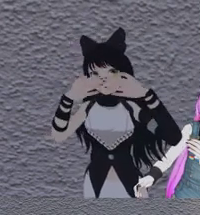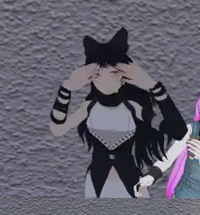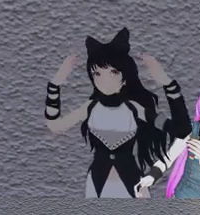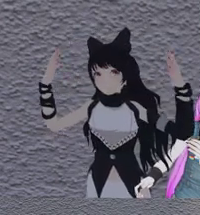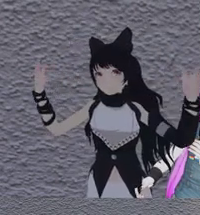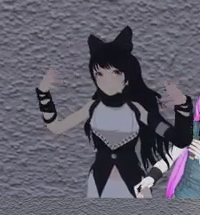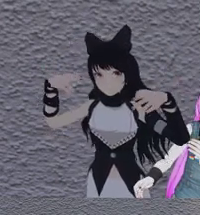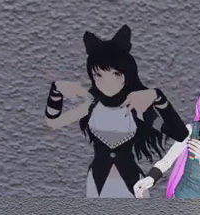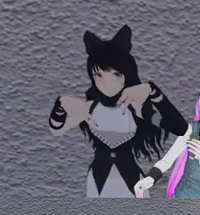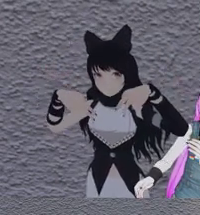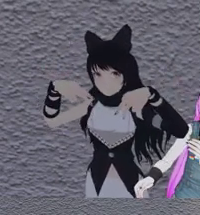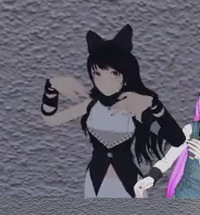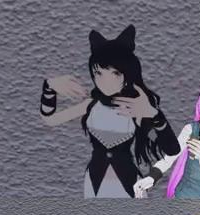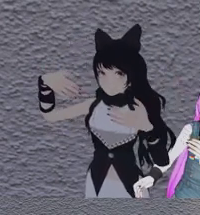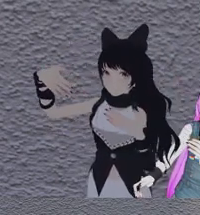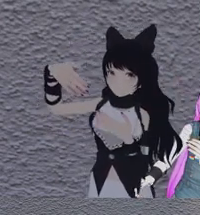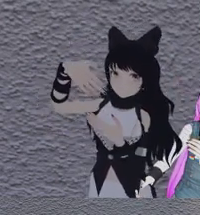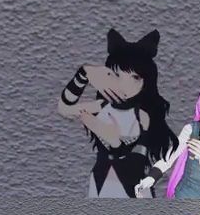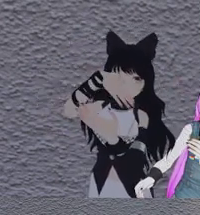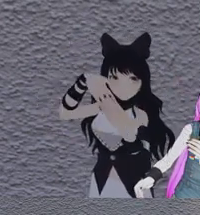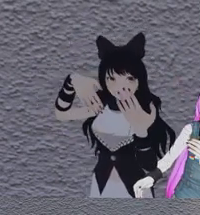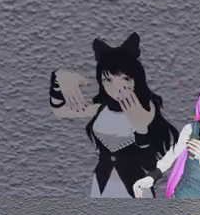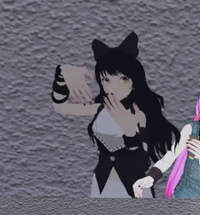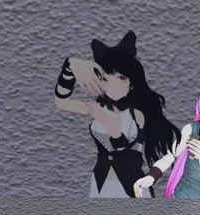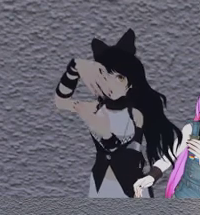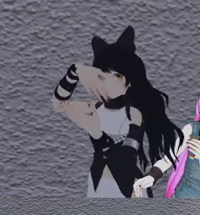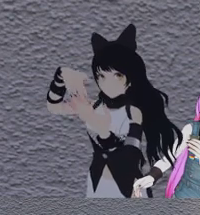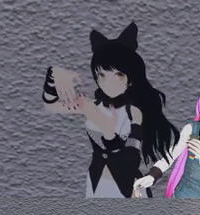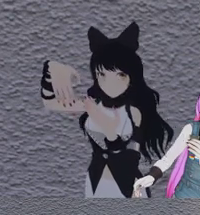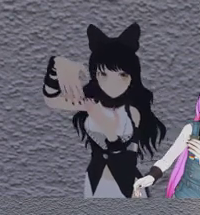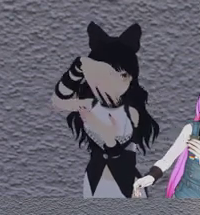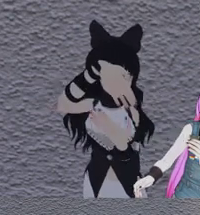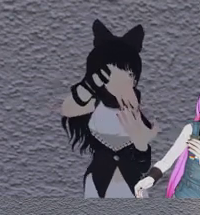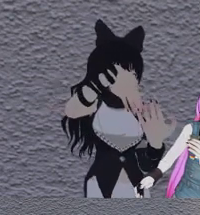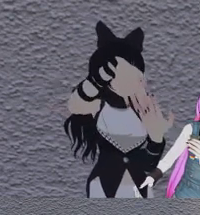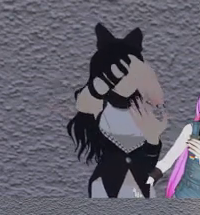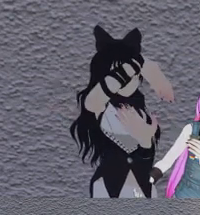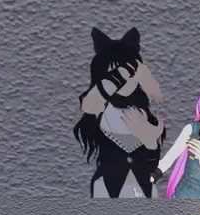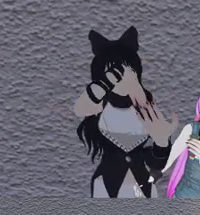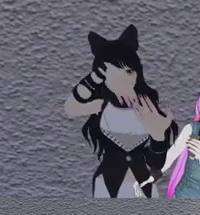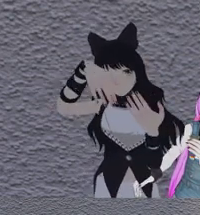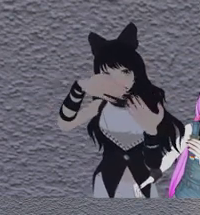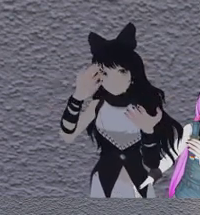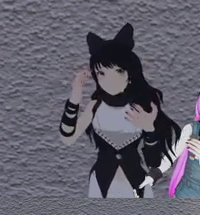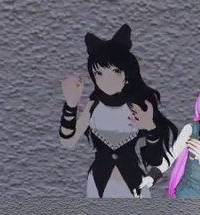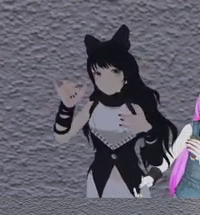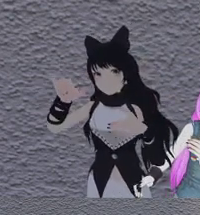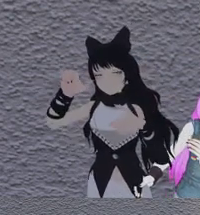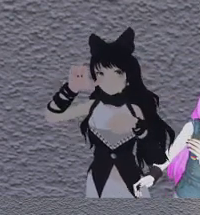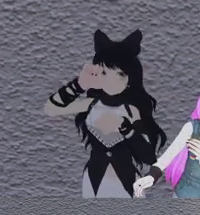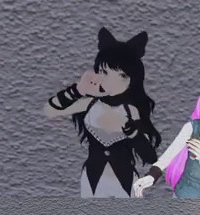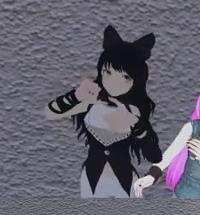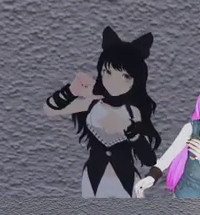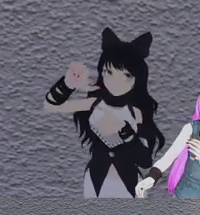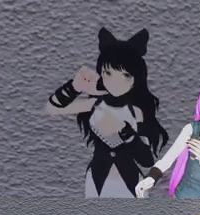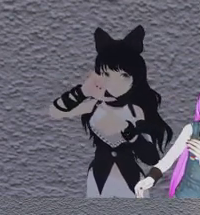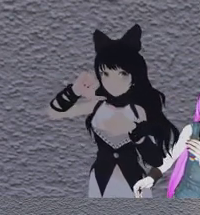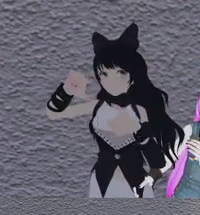Just like all of you guys, there's many of you here. You're all hanging out. You're all socializing.